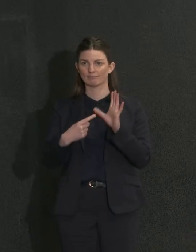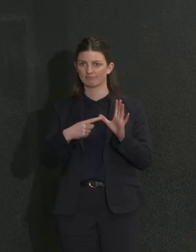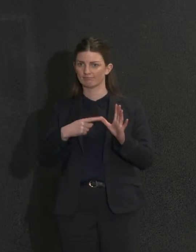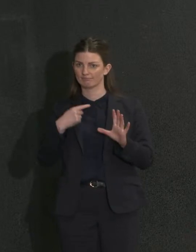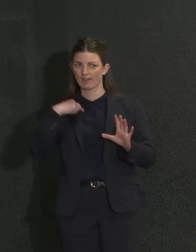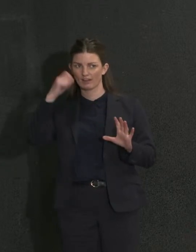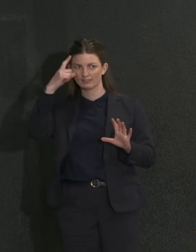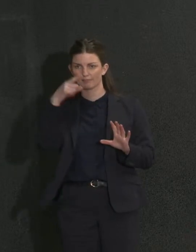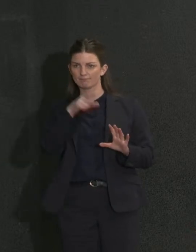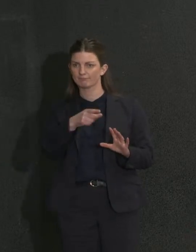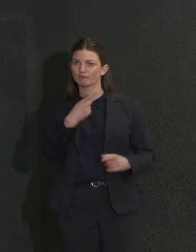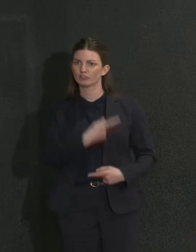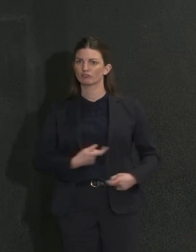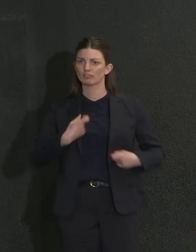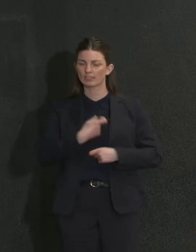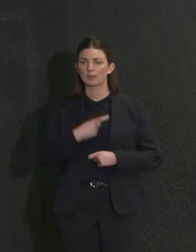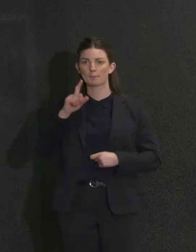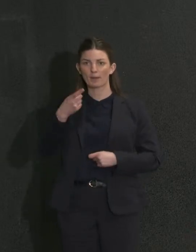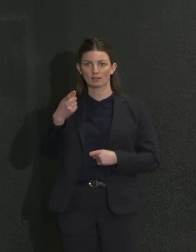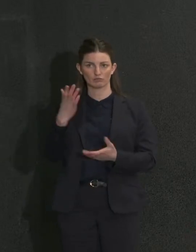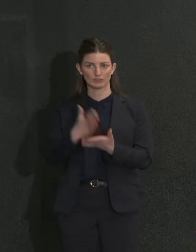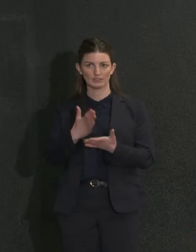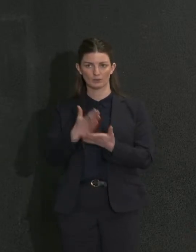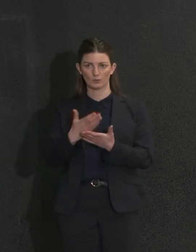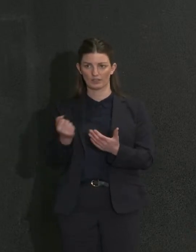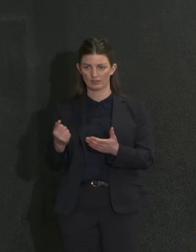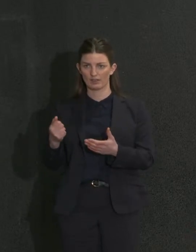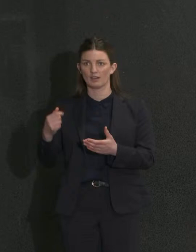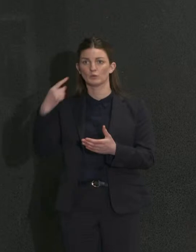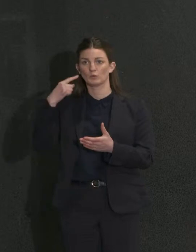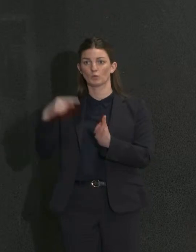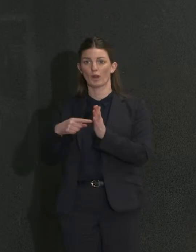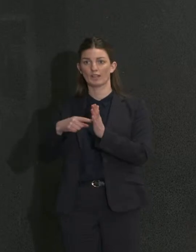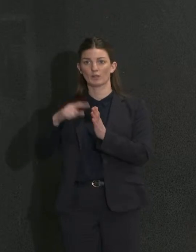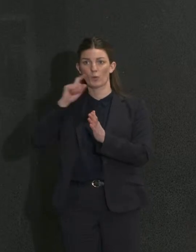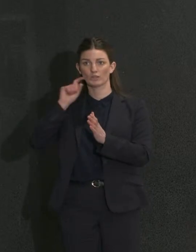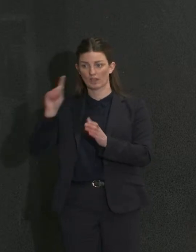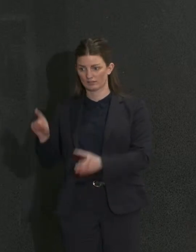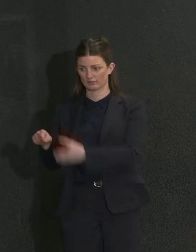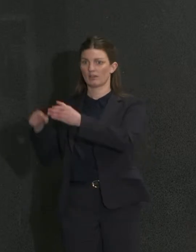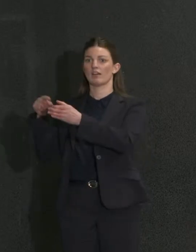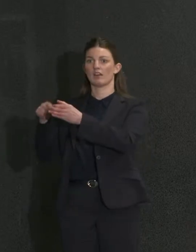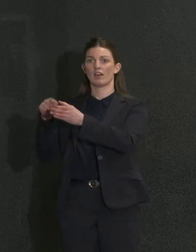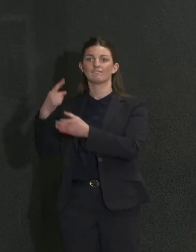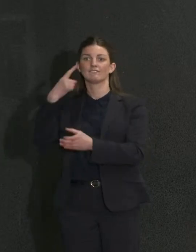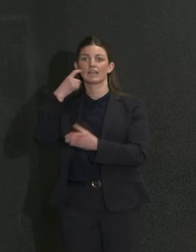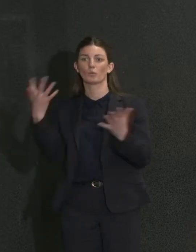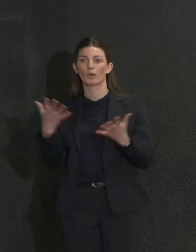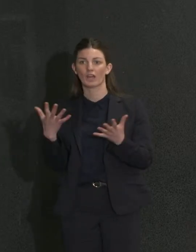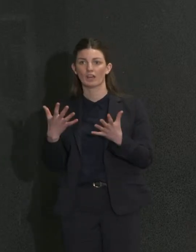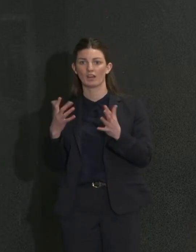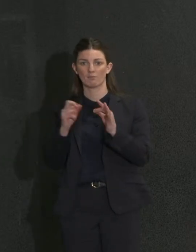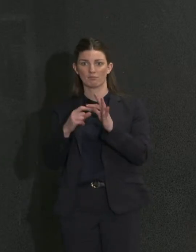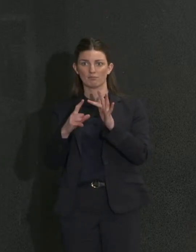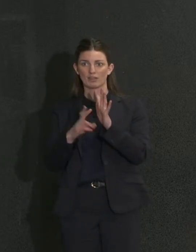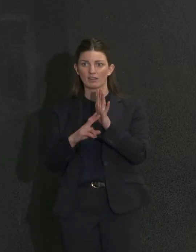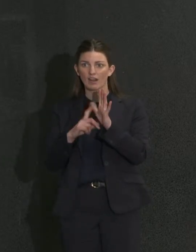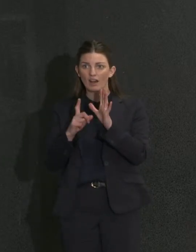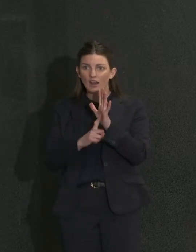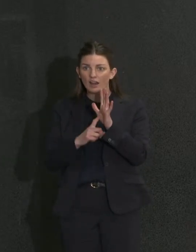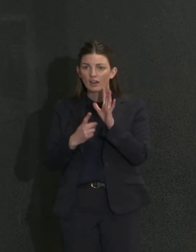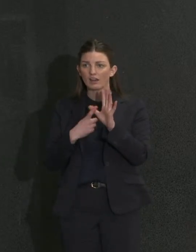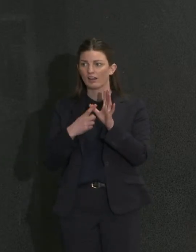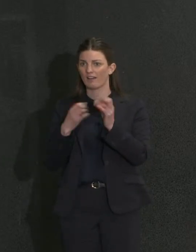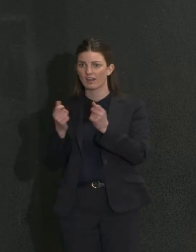No one's ever pretended that it is. It is not the only, wastewater is not the only reason why people are locked down across the state. The real number